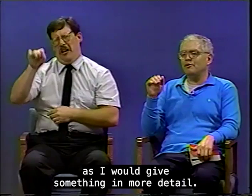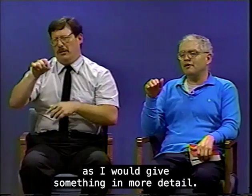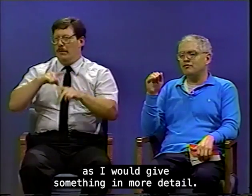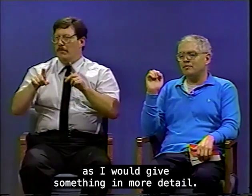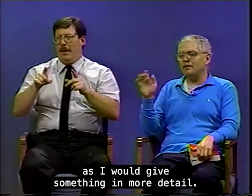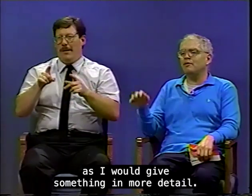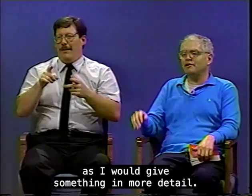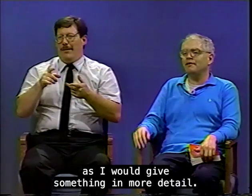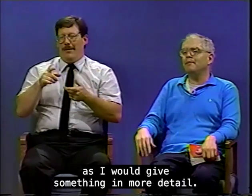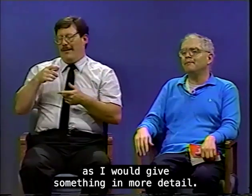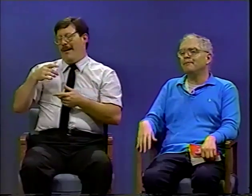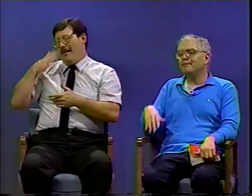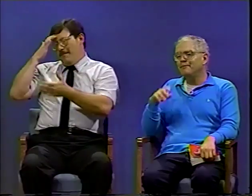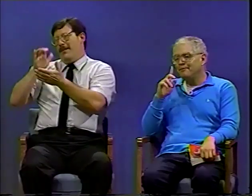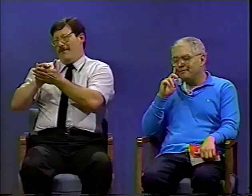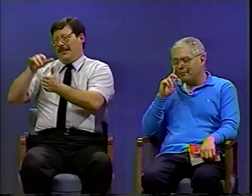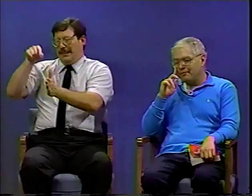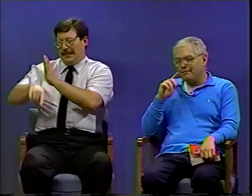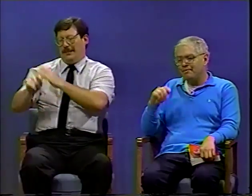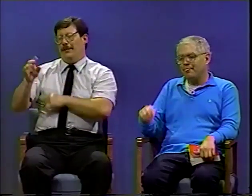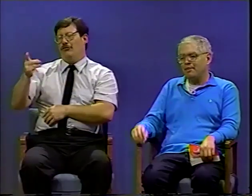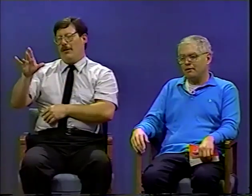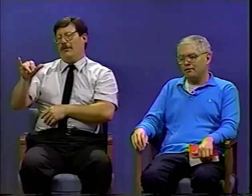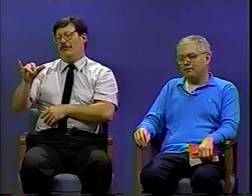importance as I would give something in more detail.